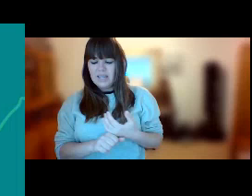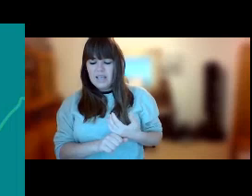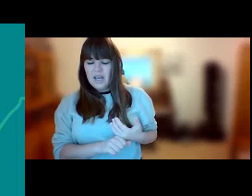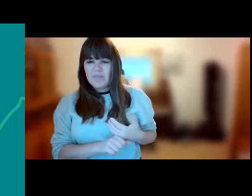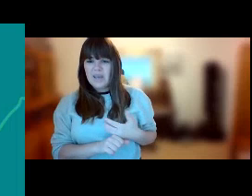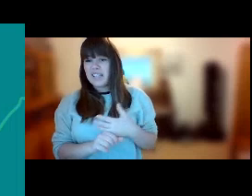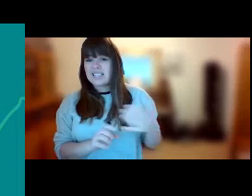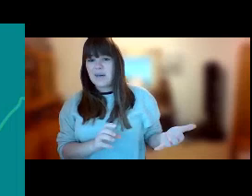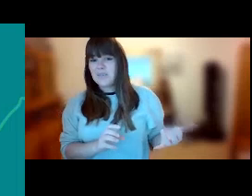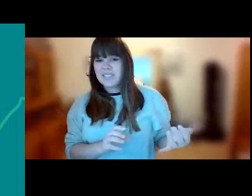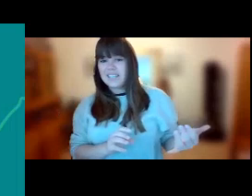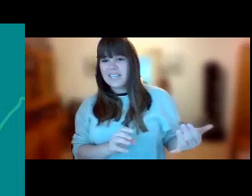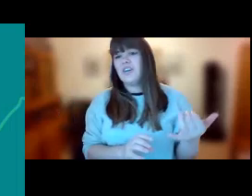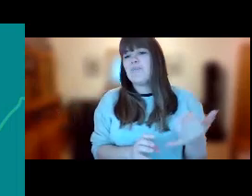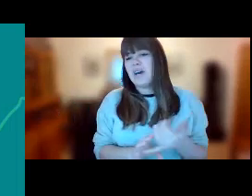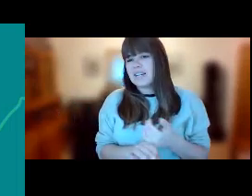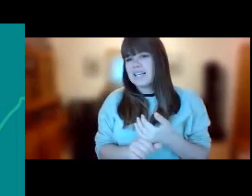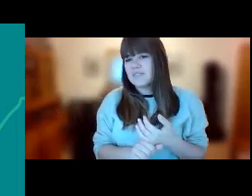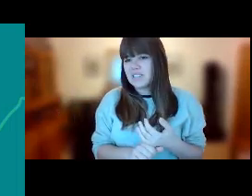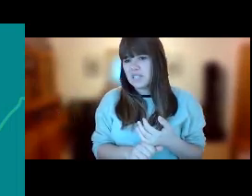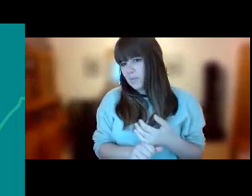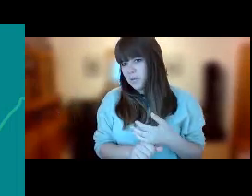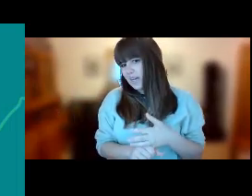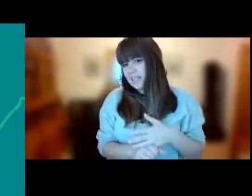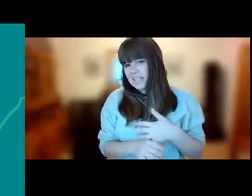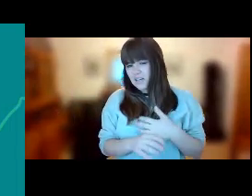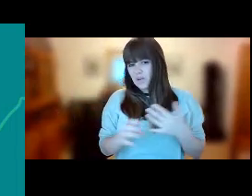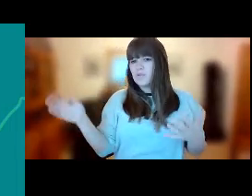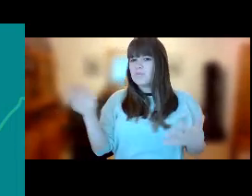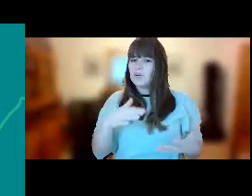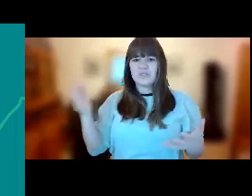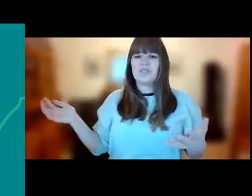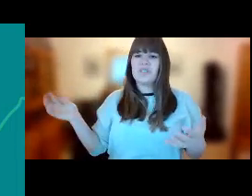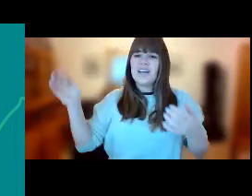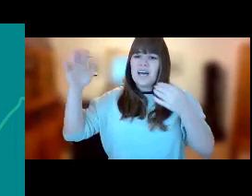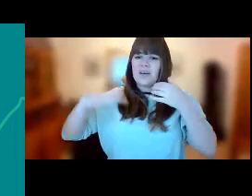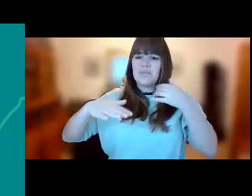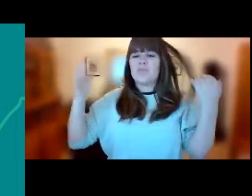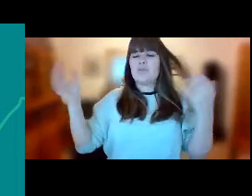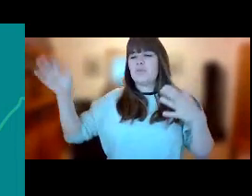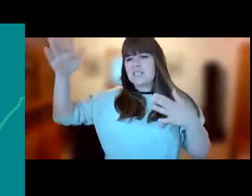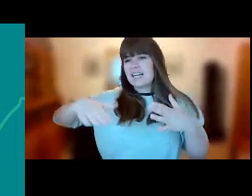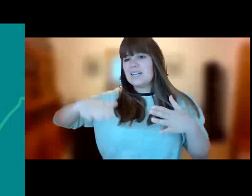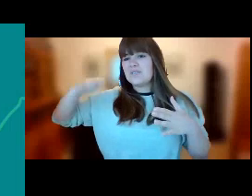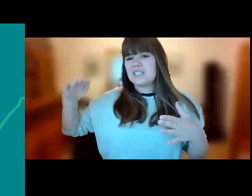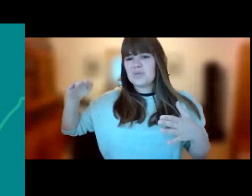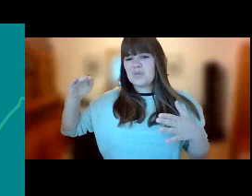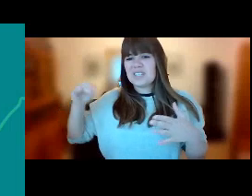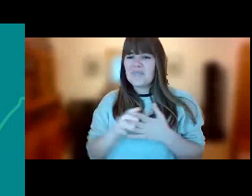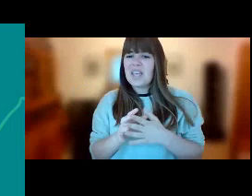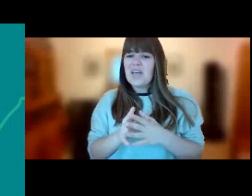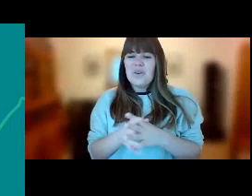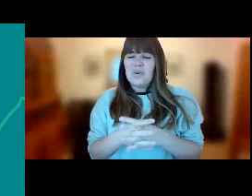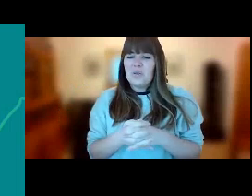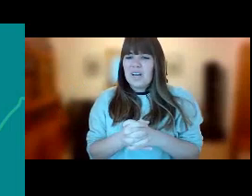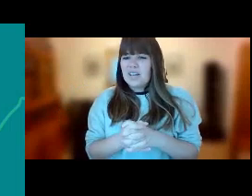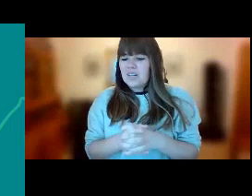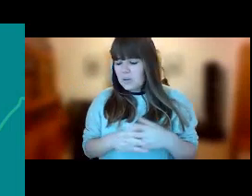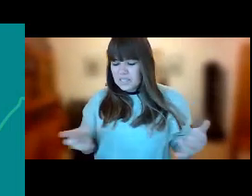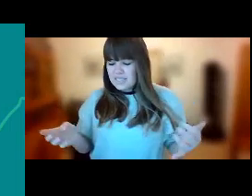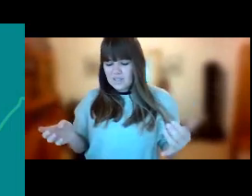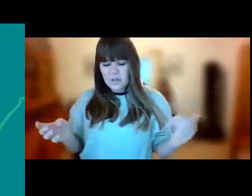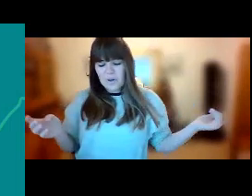be there being steps and no ramp access, for example, or like I said, no pool pod, or a pool pod's like a lift into the water,